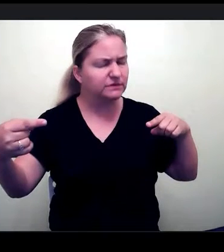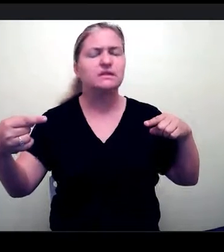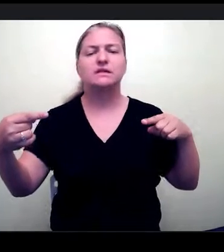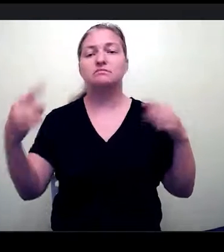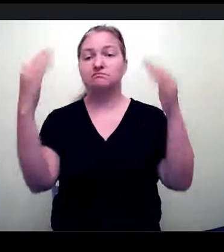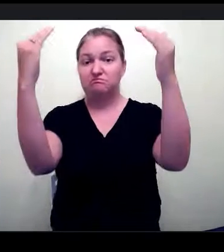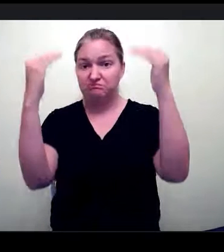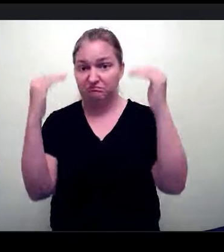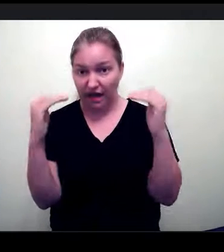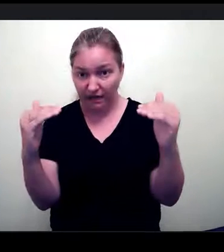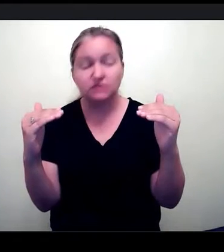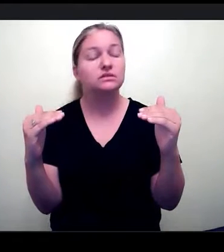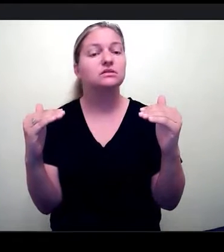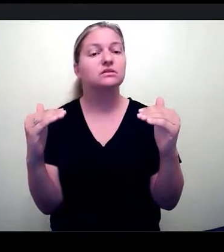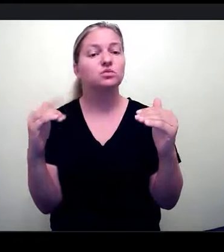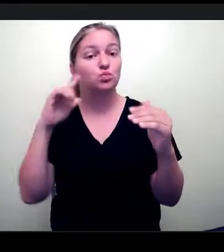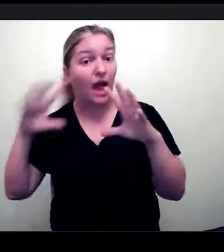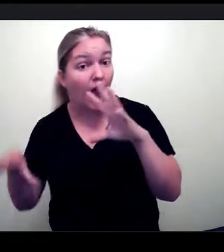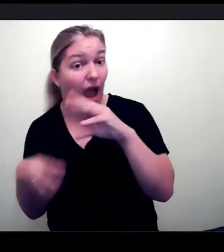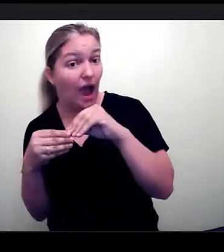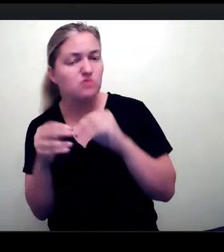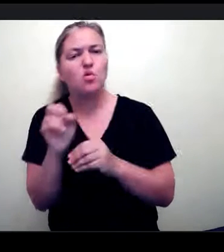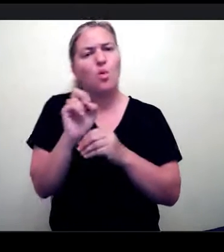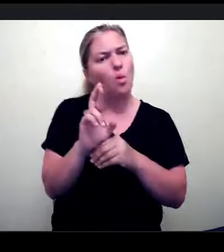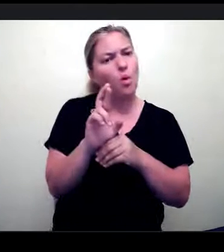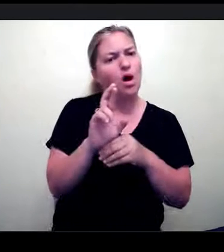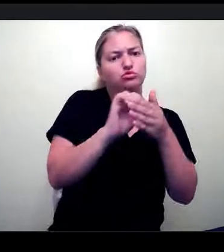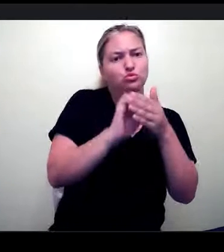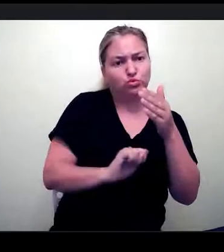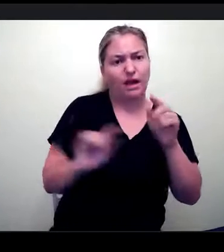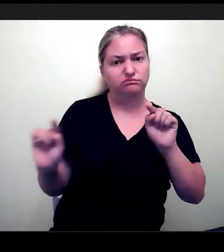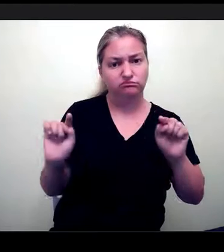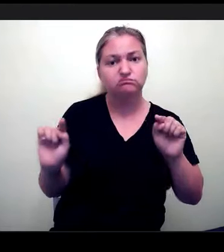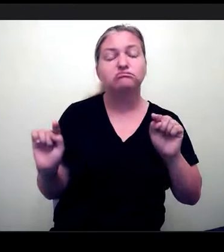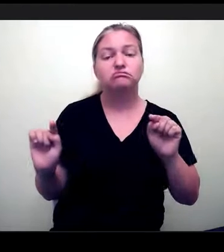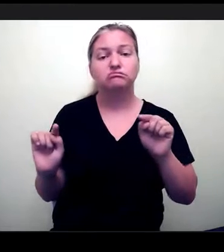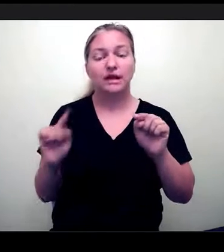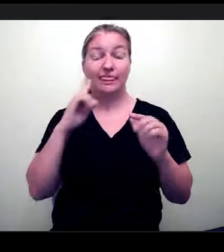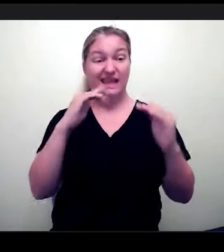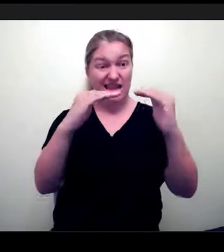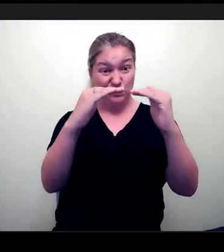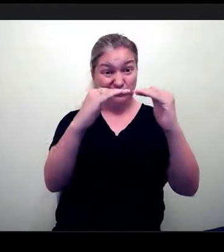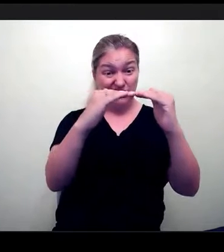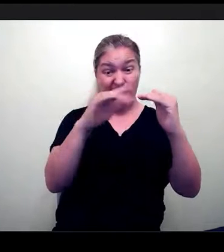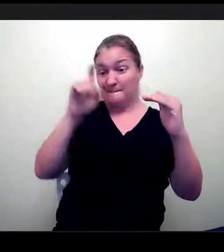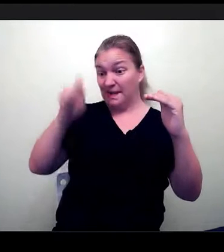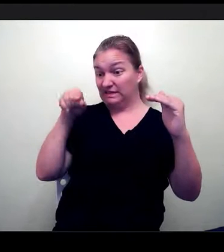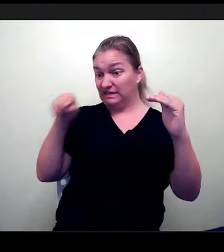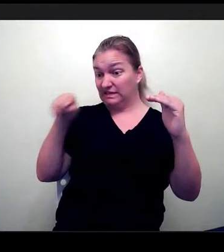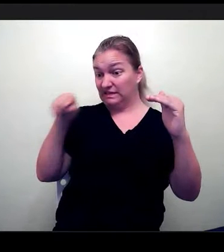Next, we're going to add and subtract on both sides of the equal sign.